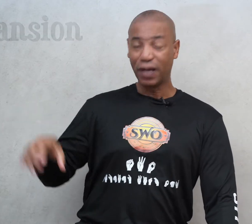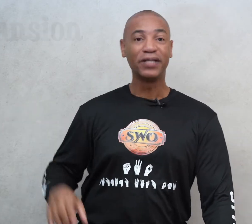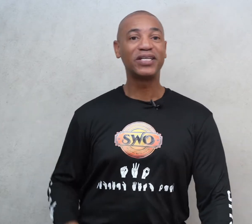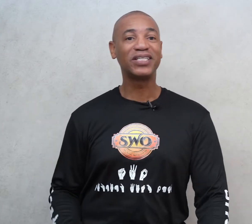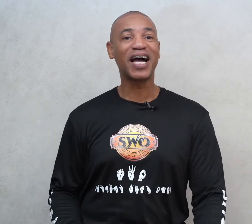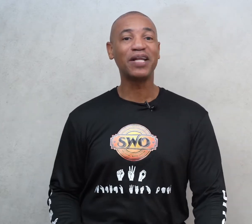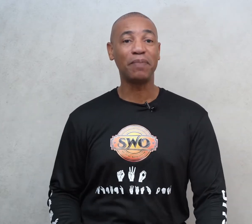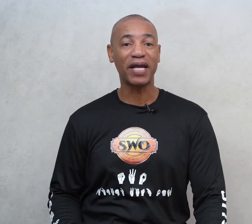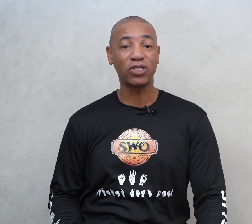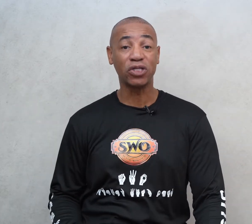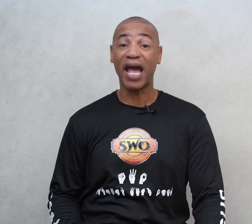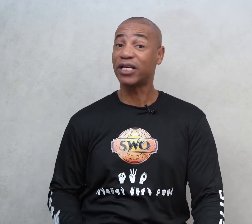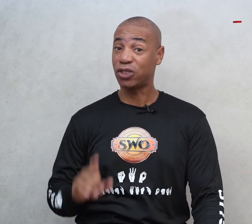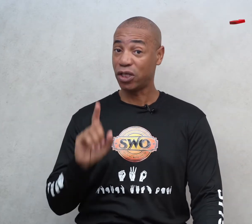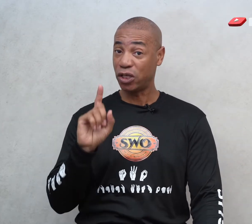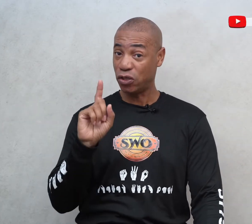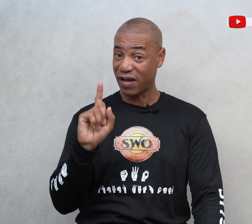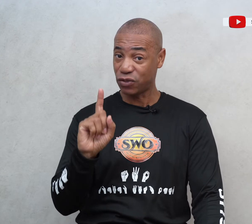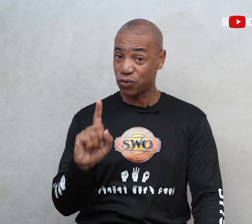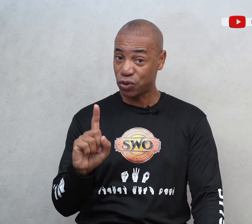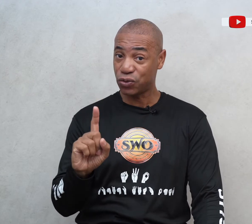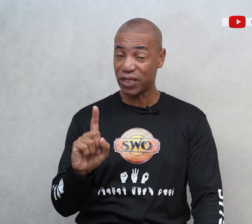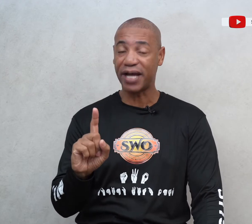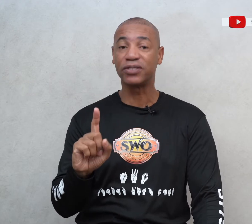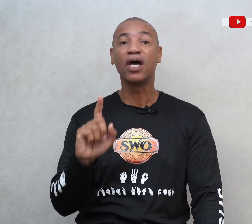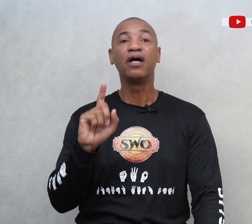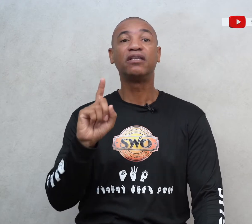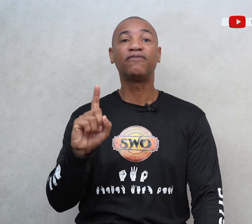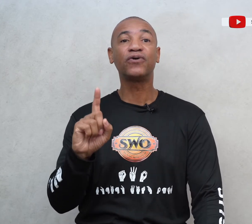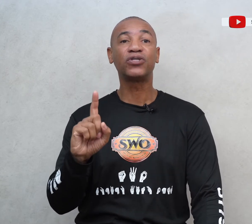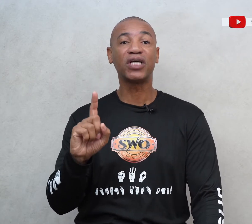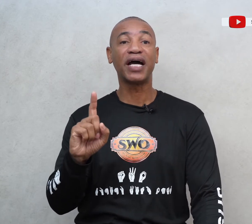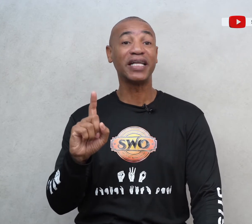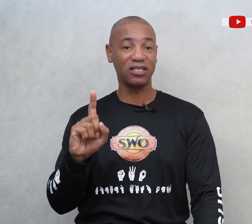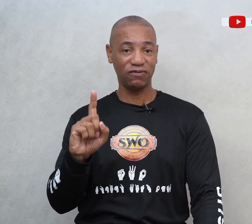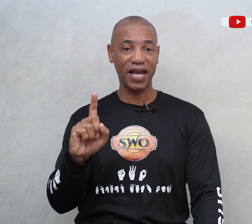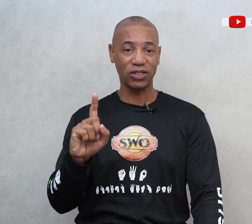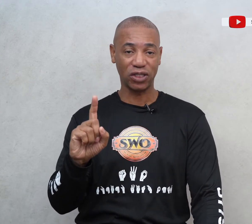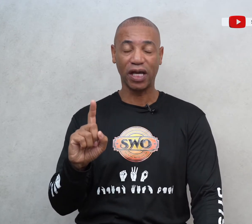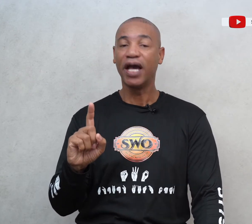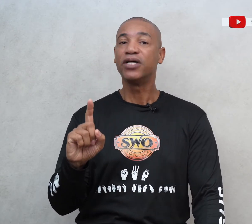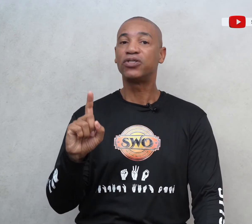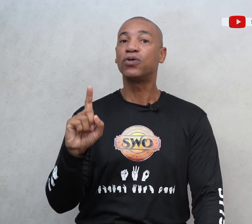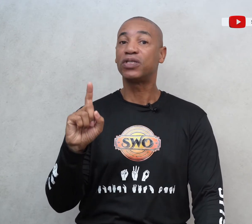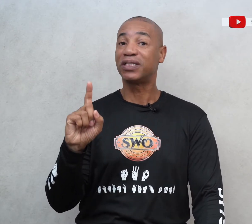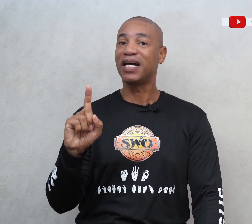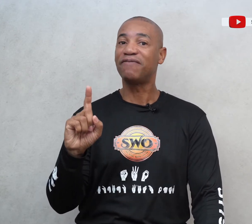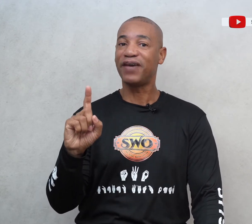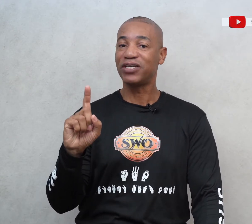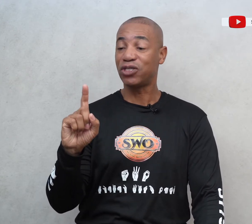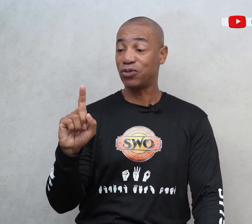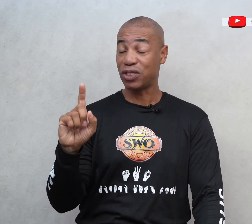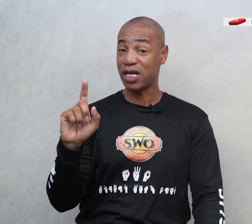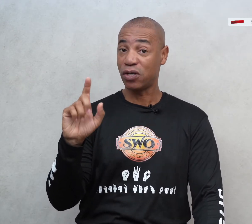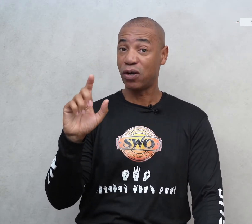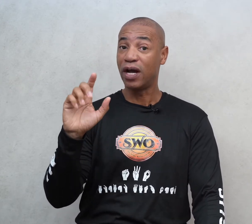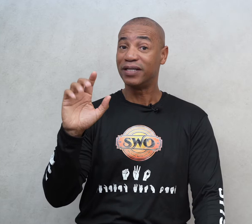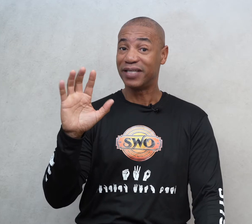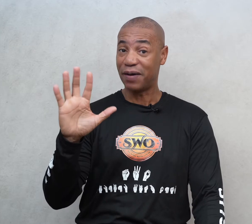To sign mansion, actually, you have to do two signs. The first sign is fancy. So to sign fancy, you take your dominant